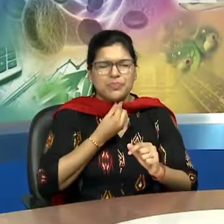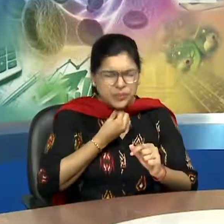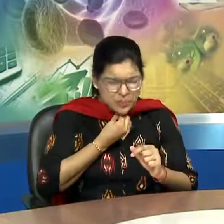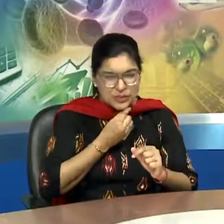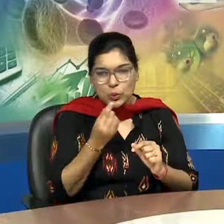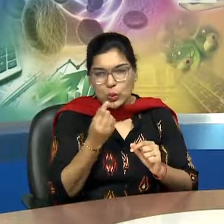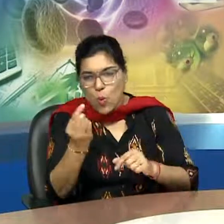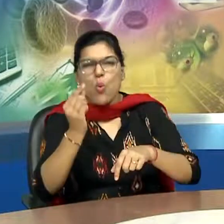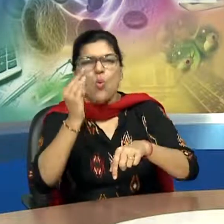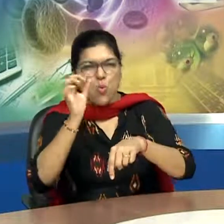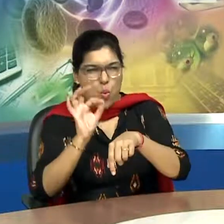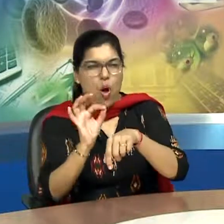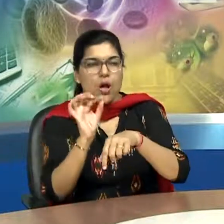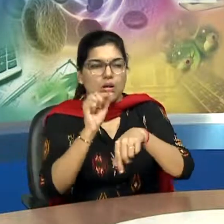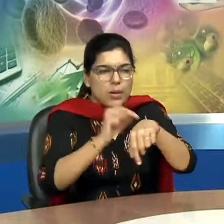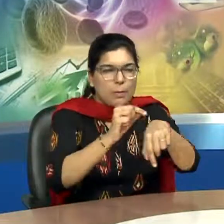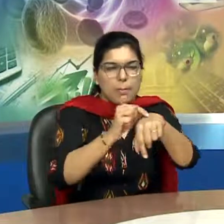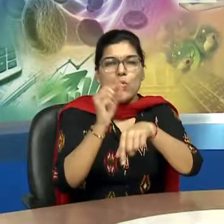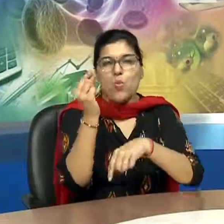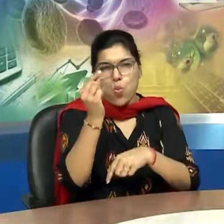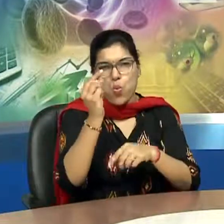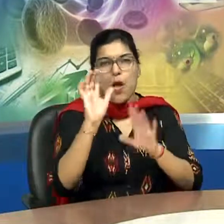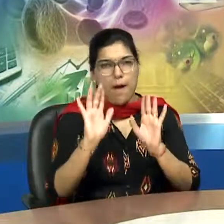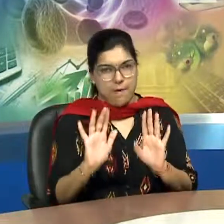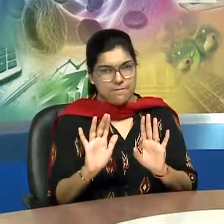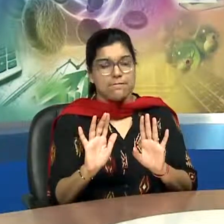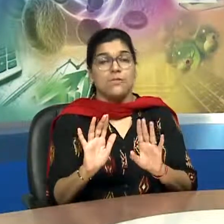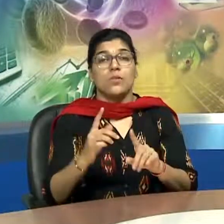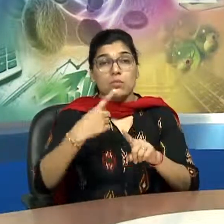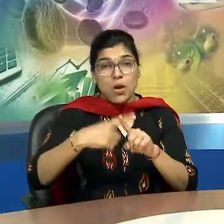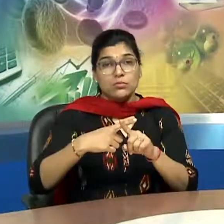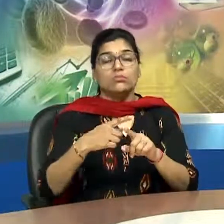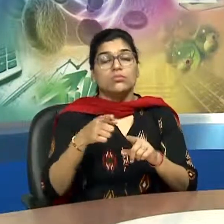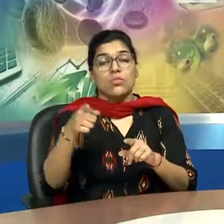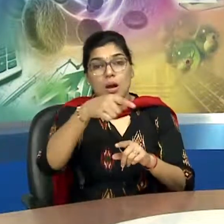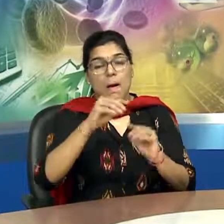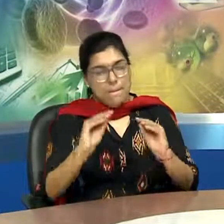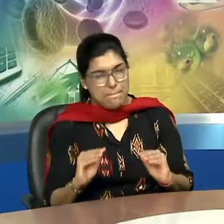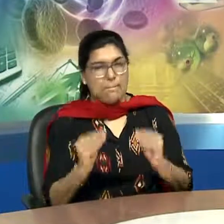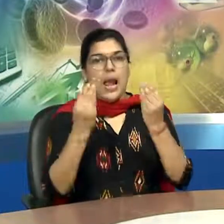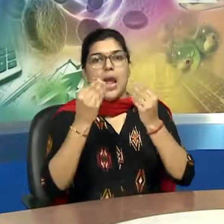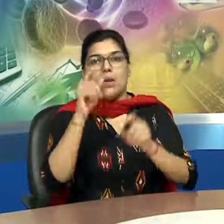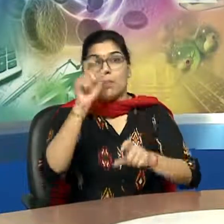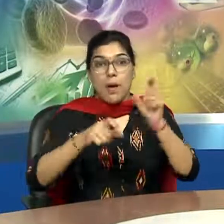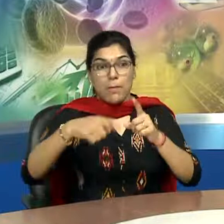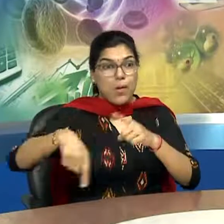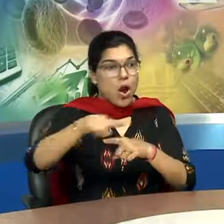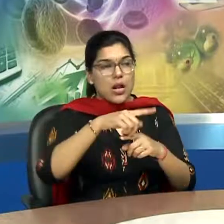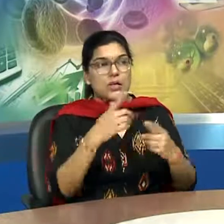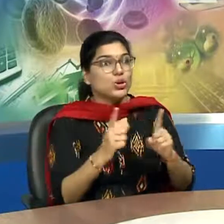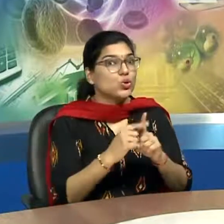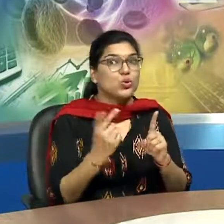use and also improve the patient's ability to function,